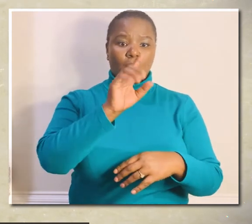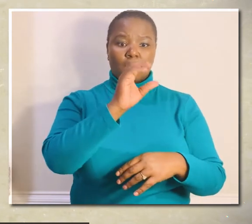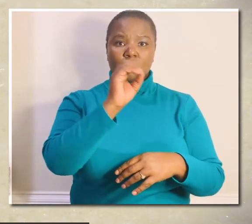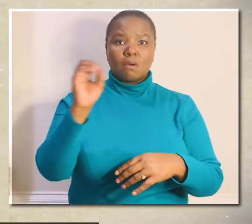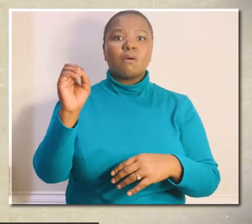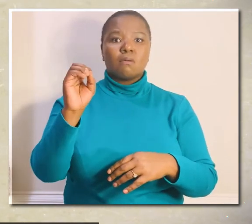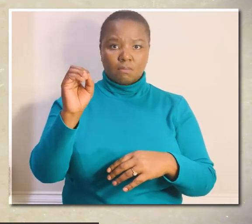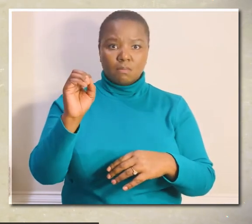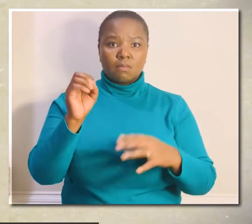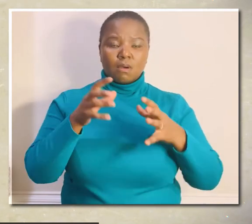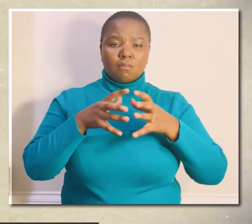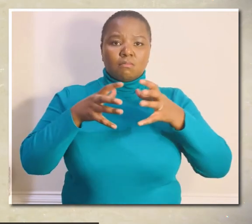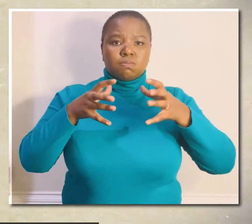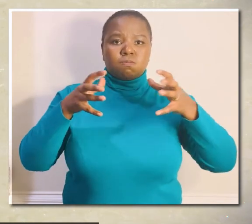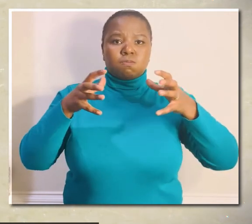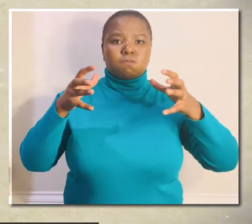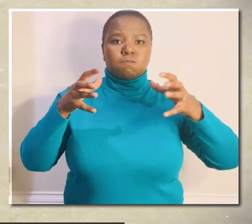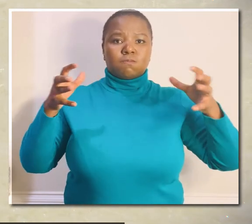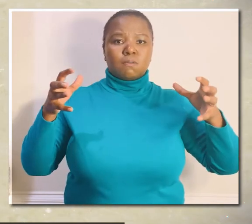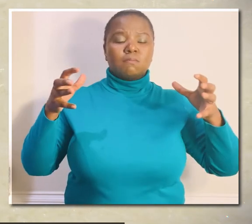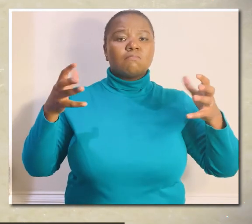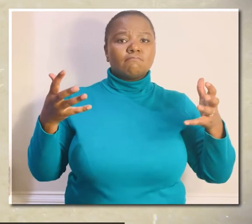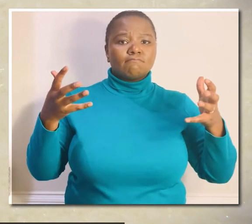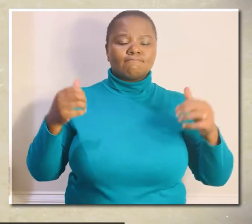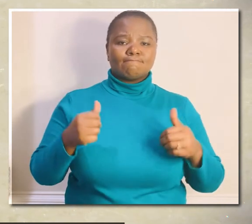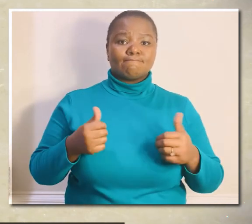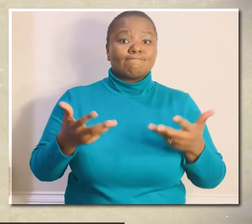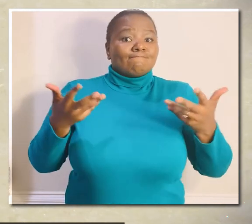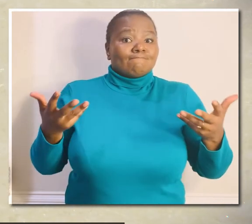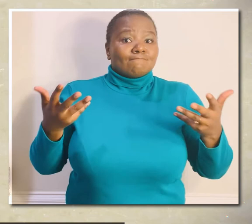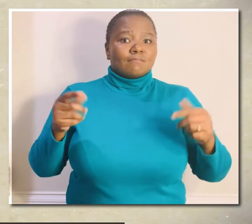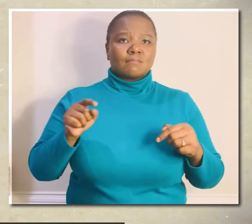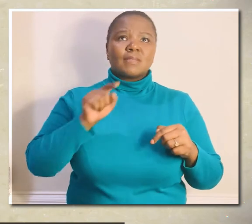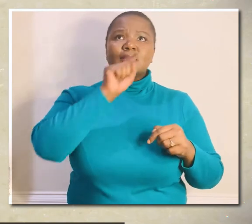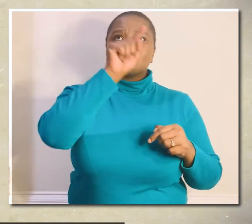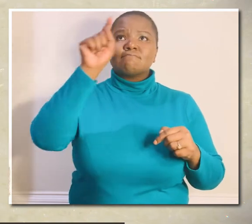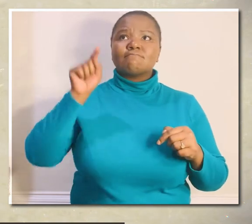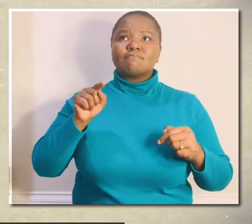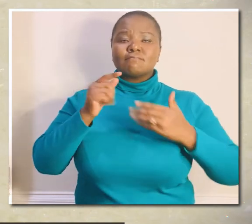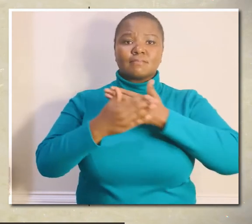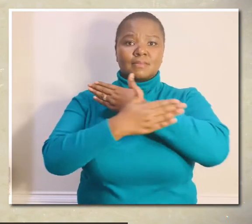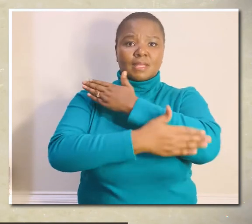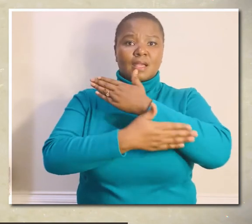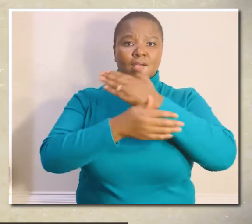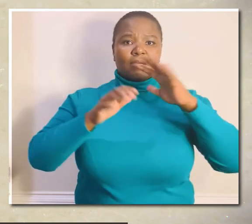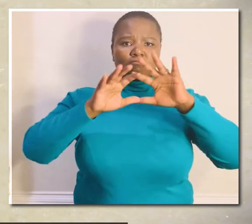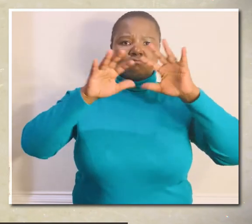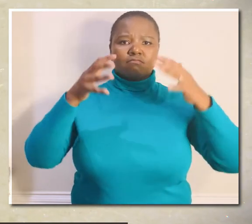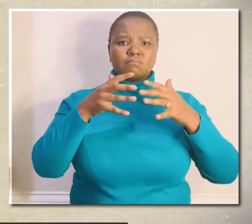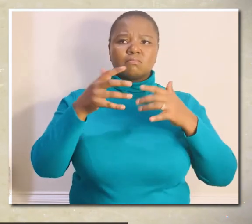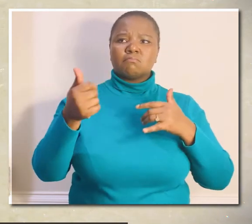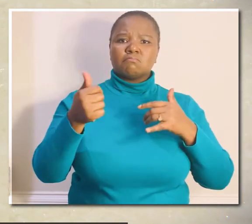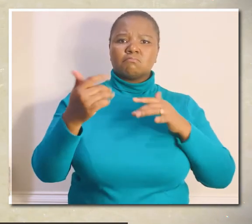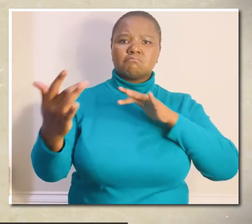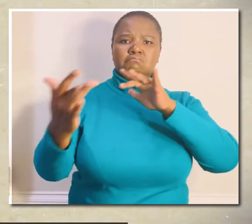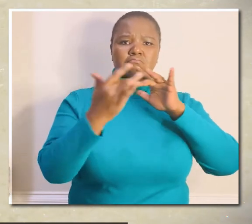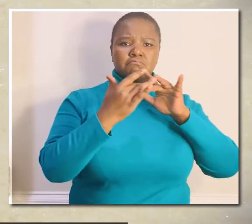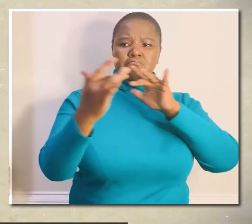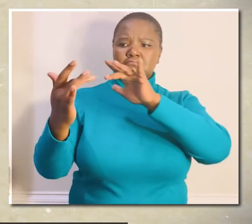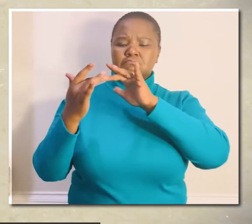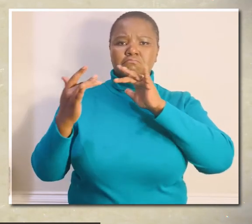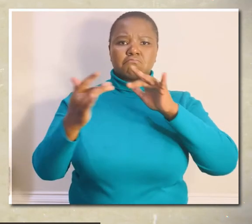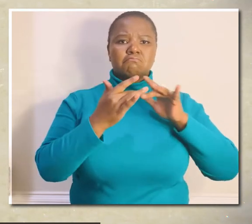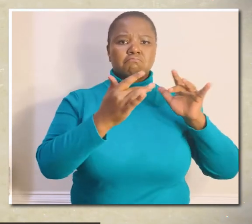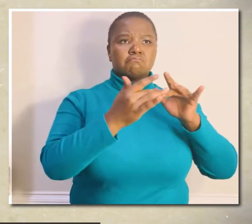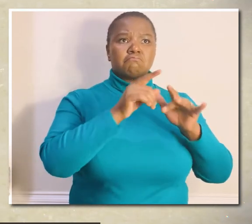150 coders. Because I kept getting contacted by people all over the country who said, I'd be willing to share my